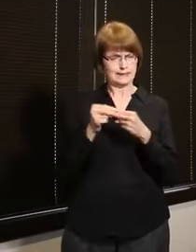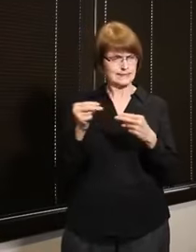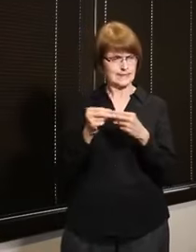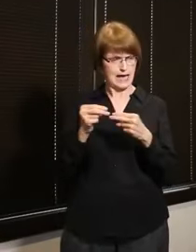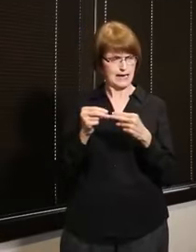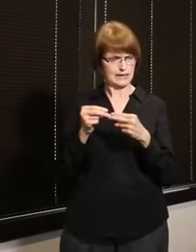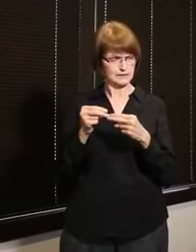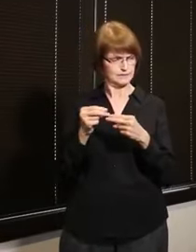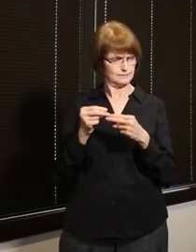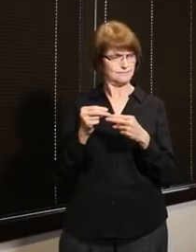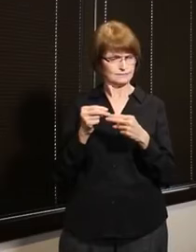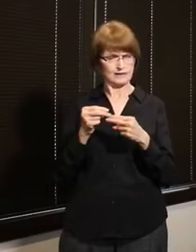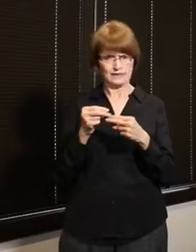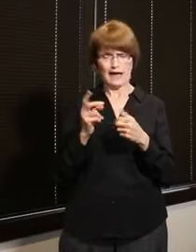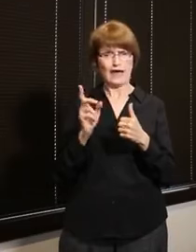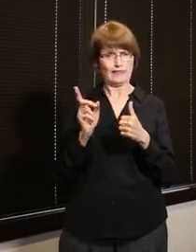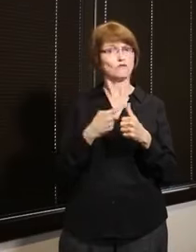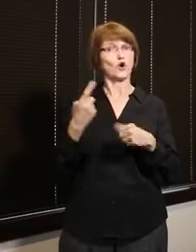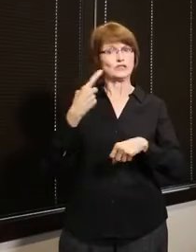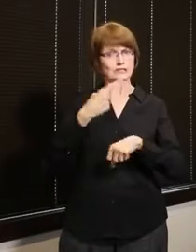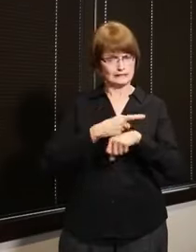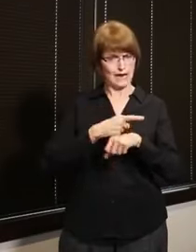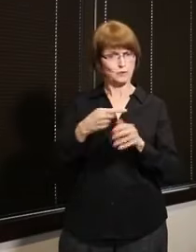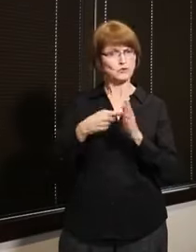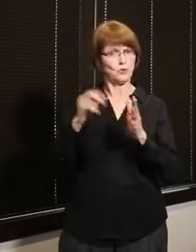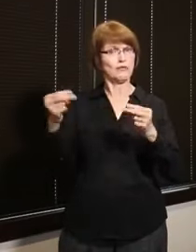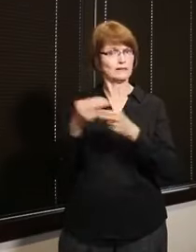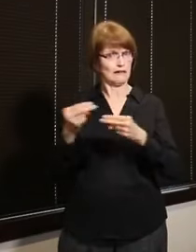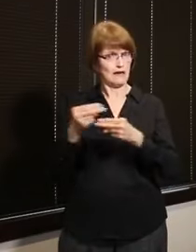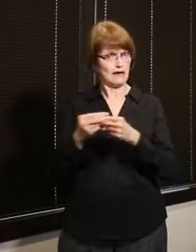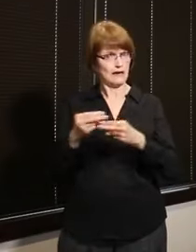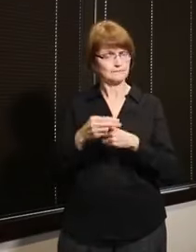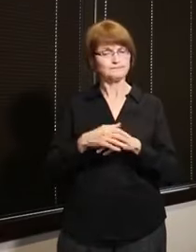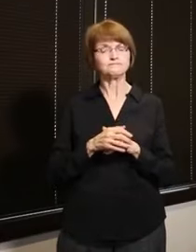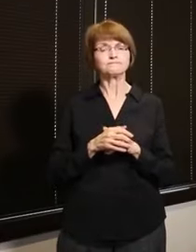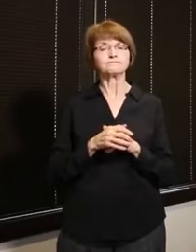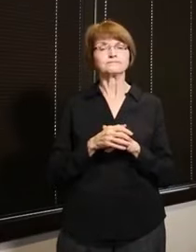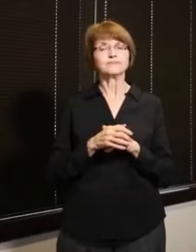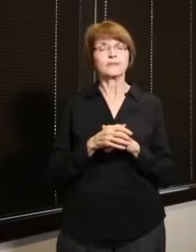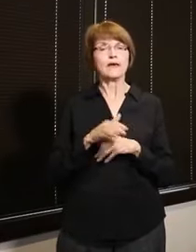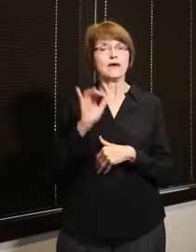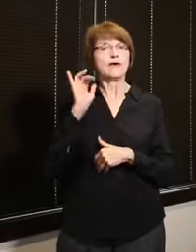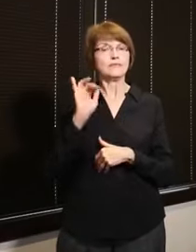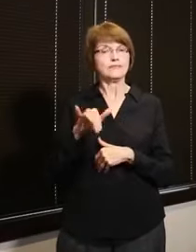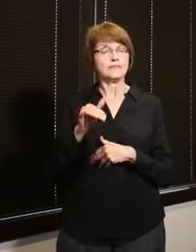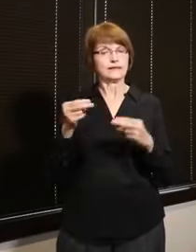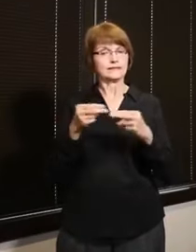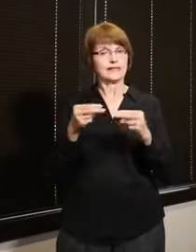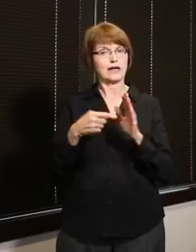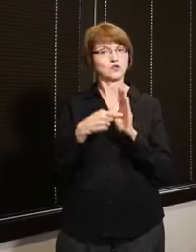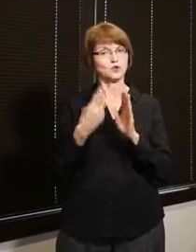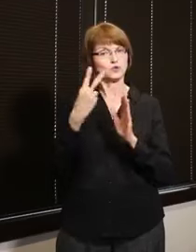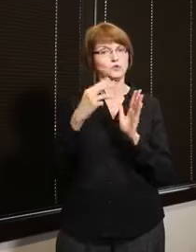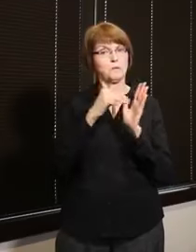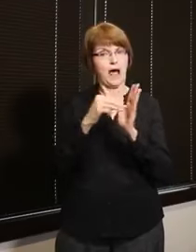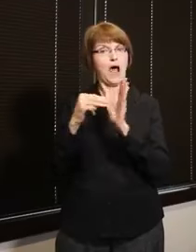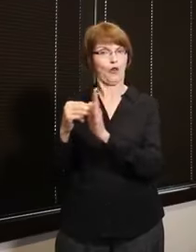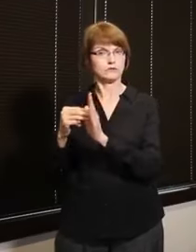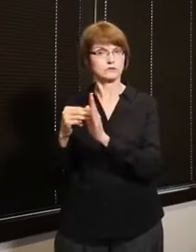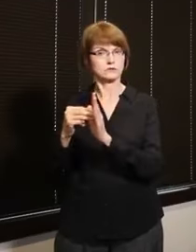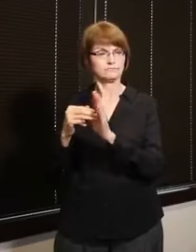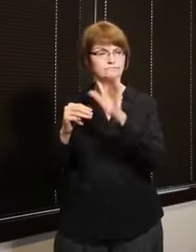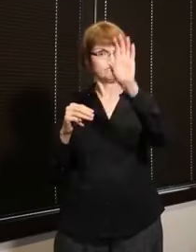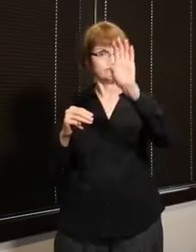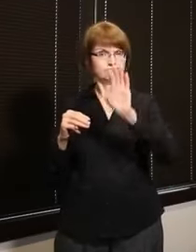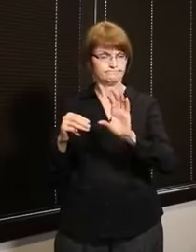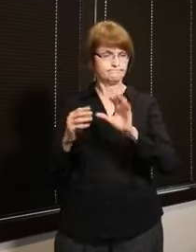on our very first day, if I'm not mistaken. But this was a slide showing two models that we had run.